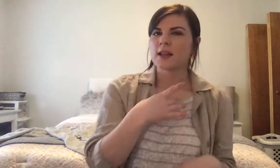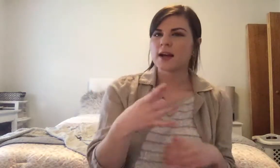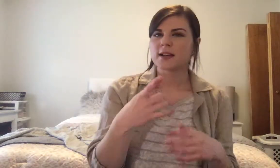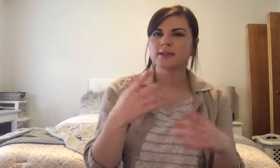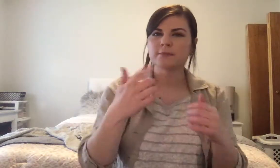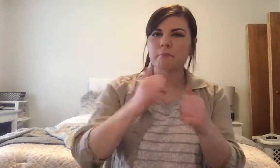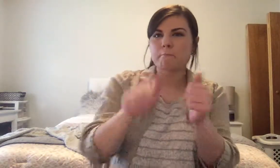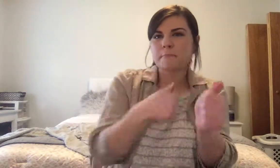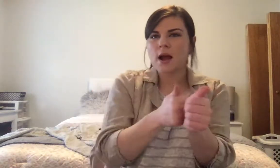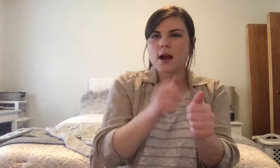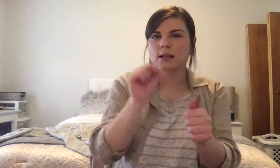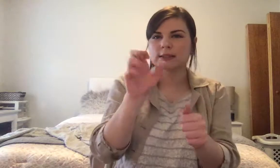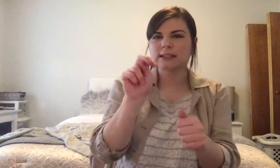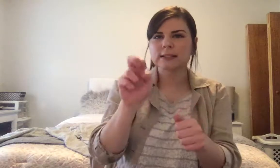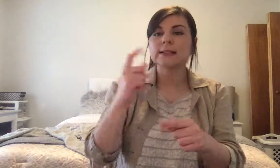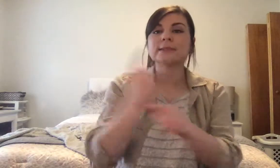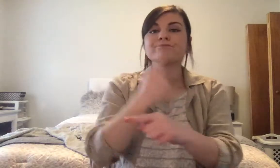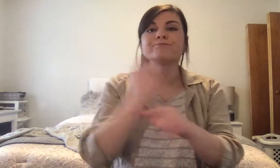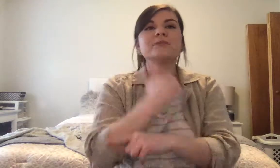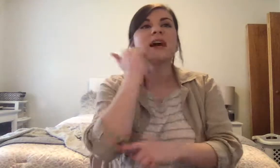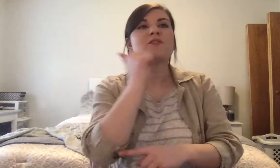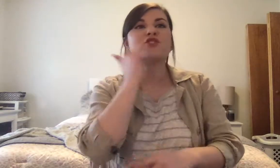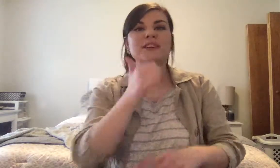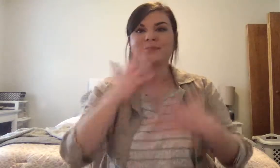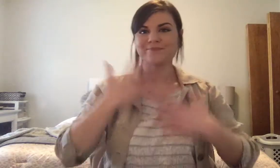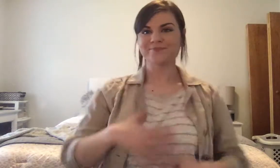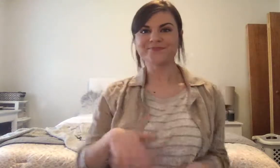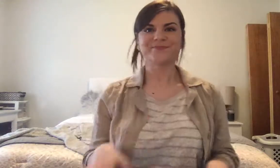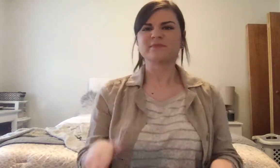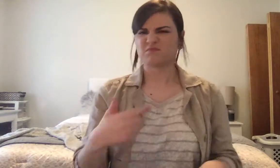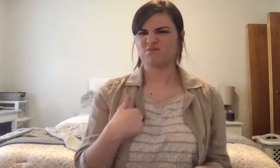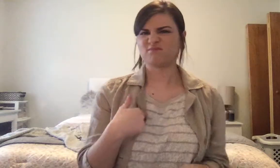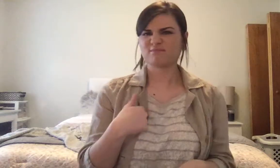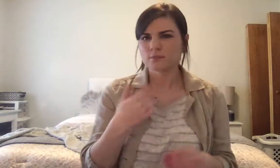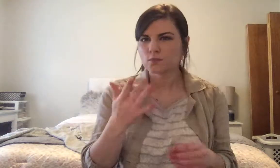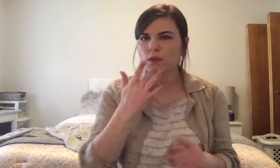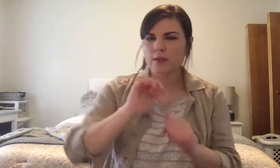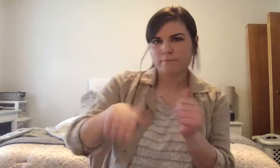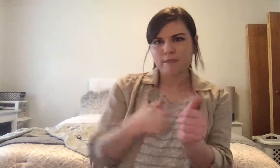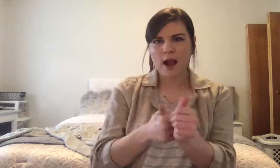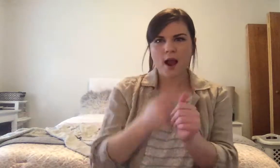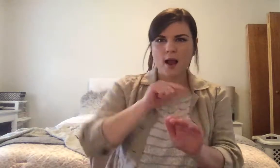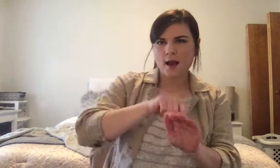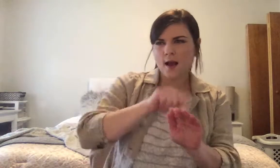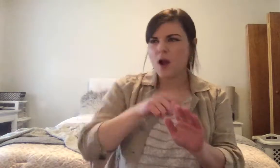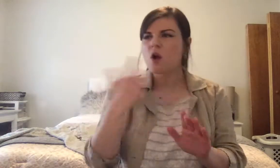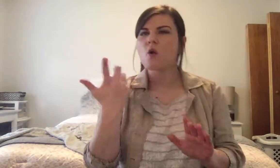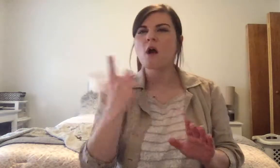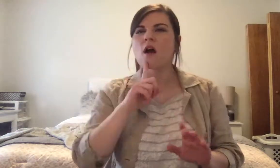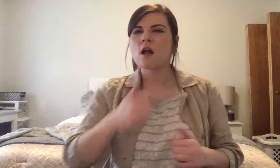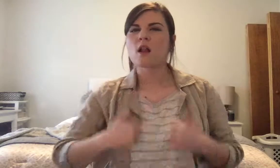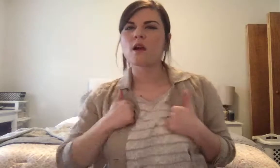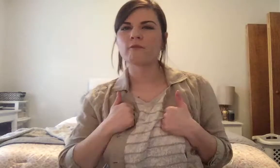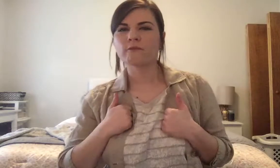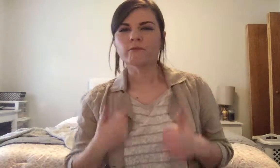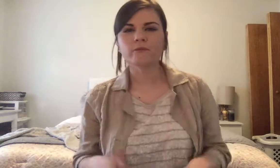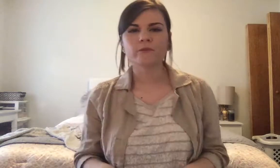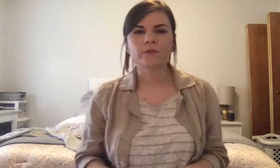and grime of the city. And so that was my first exposure to doing a series, and I liked